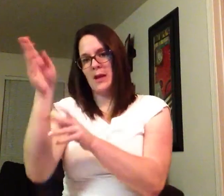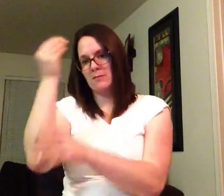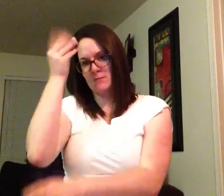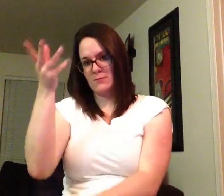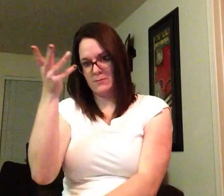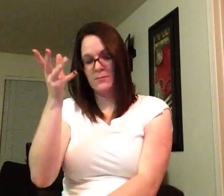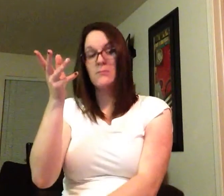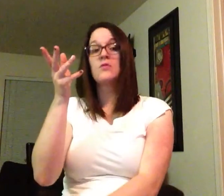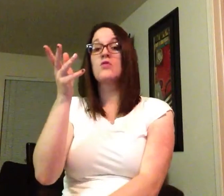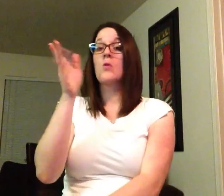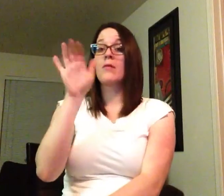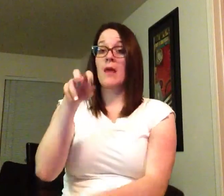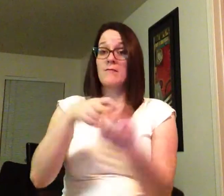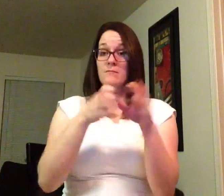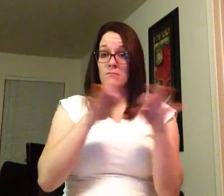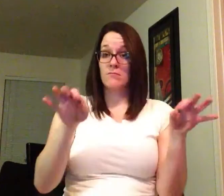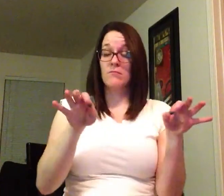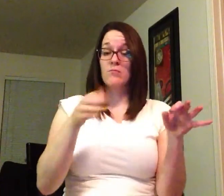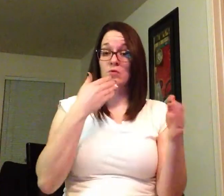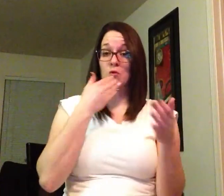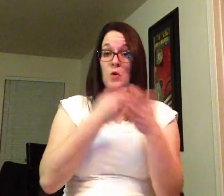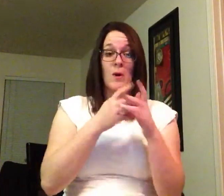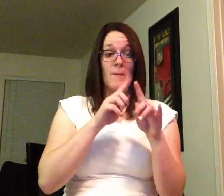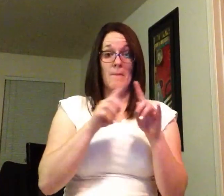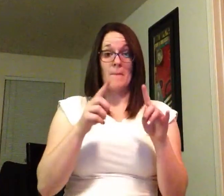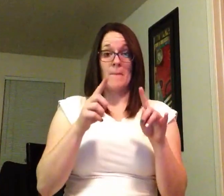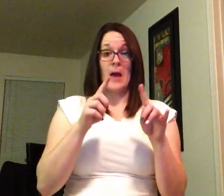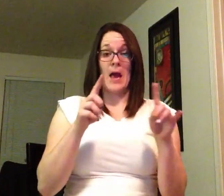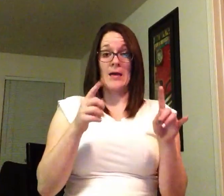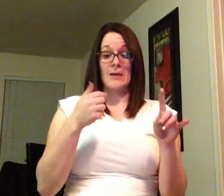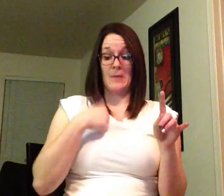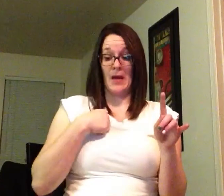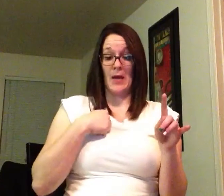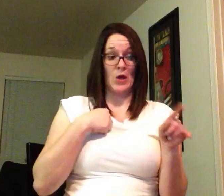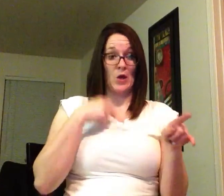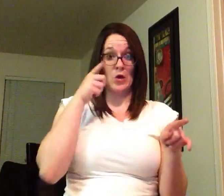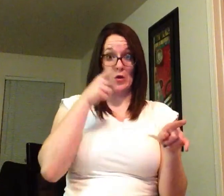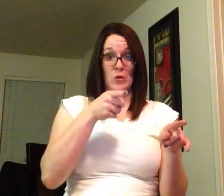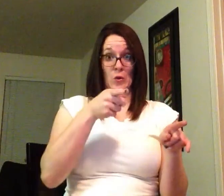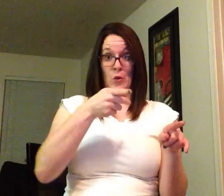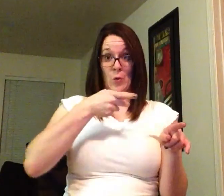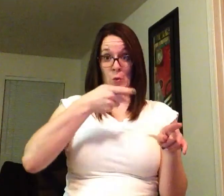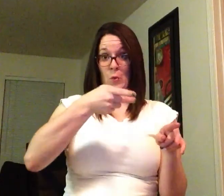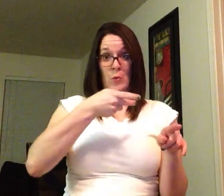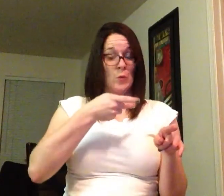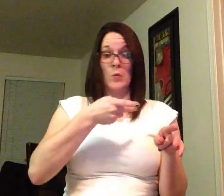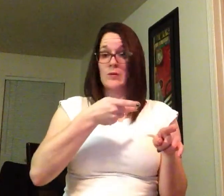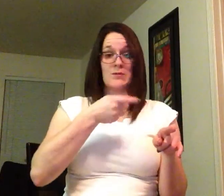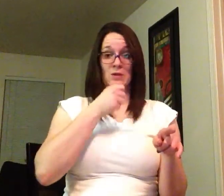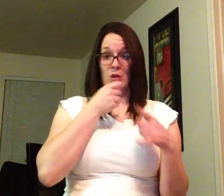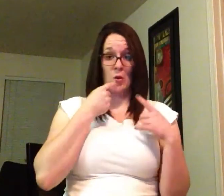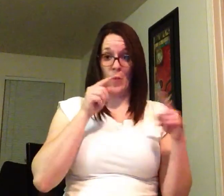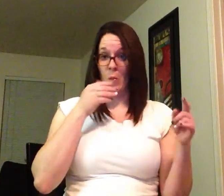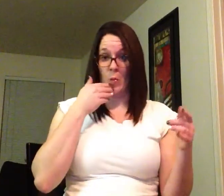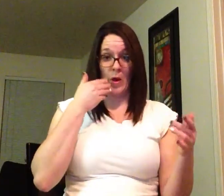algorithms work just fine, you and I don't. When confronted with blank windows where we're supposed to input our information online, very few of